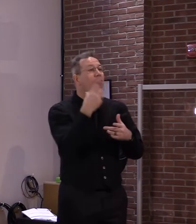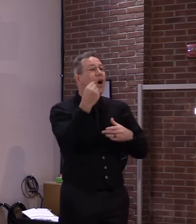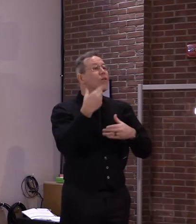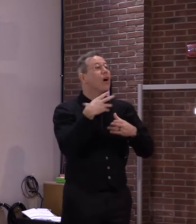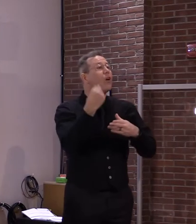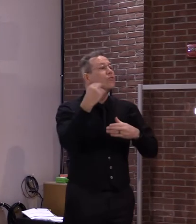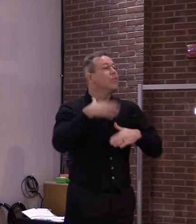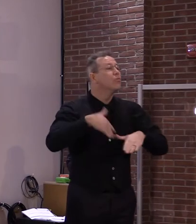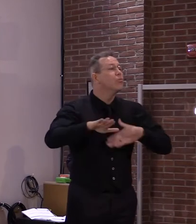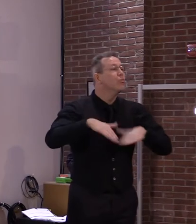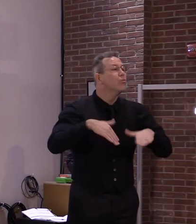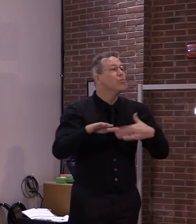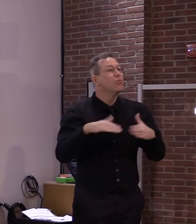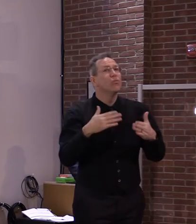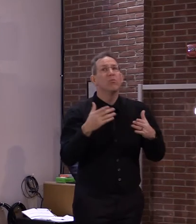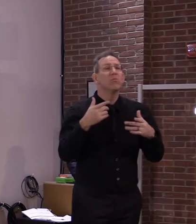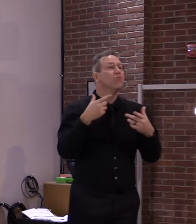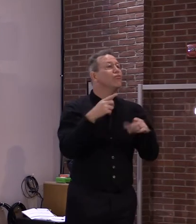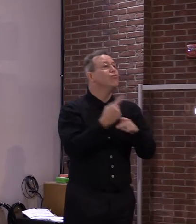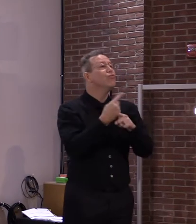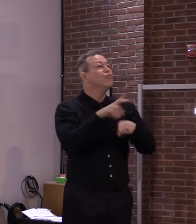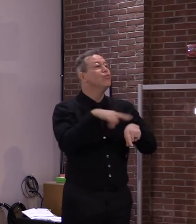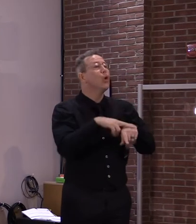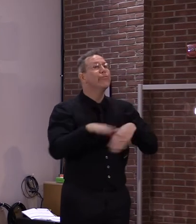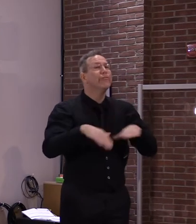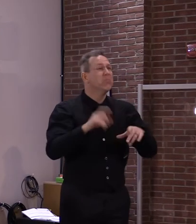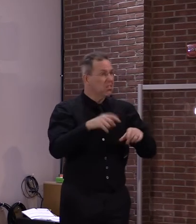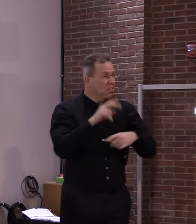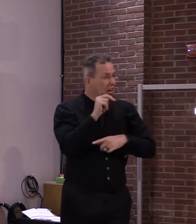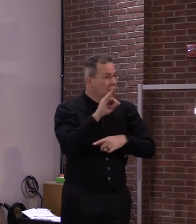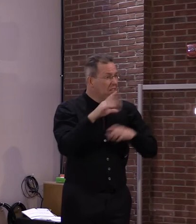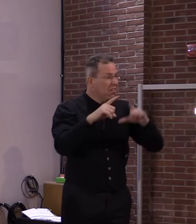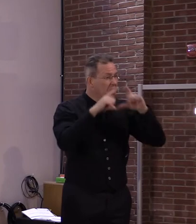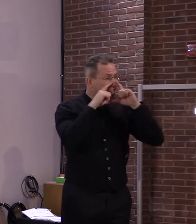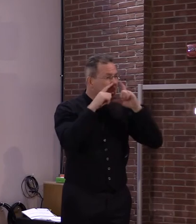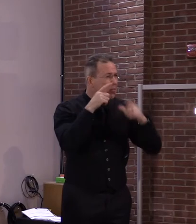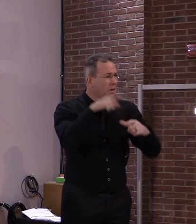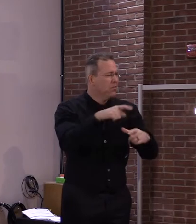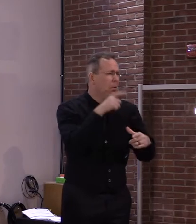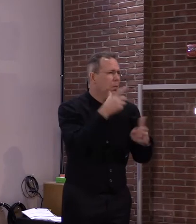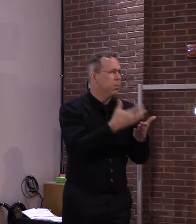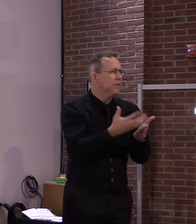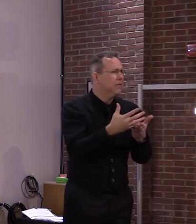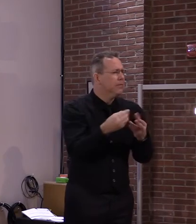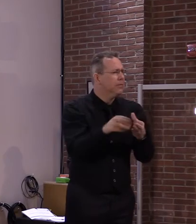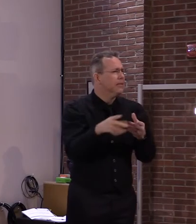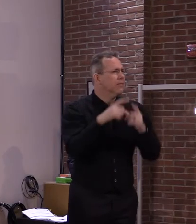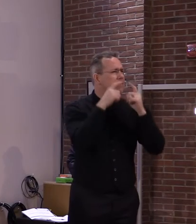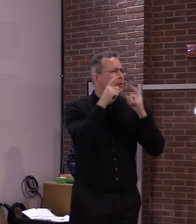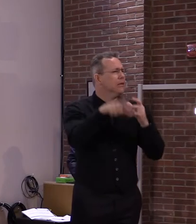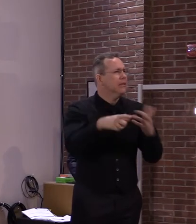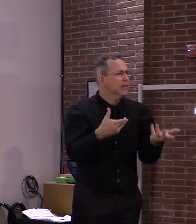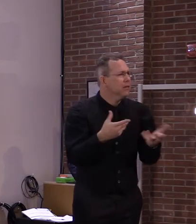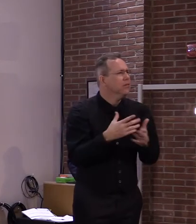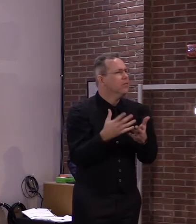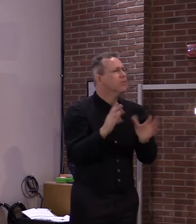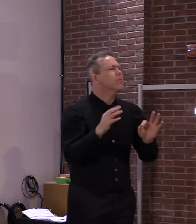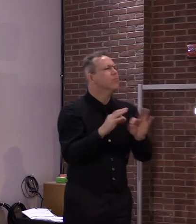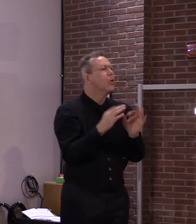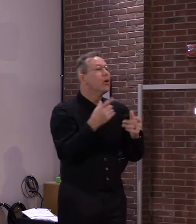not to say that they can't do that but in the healthcare setting those are fitted especially